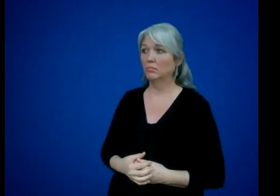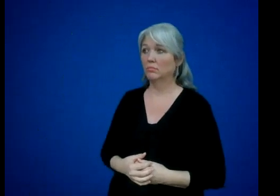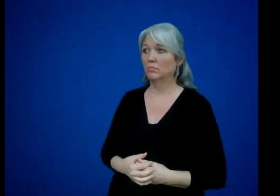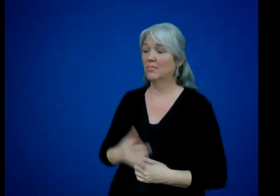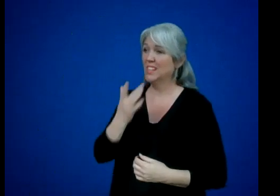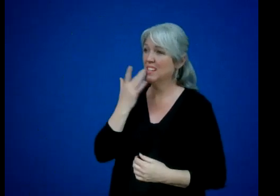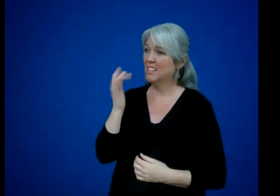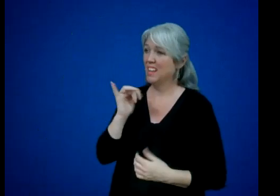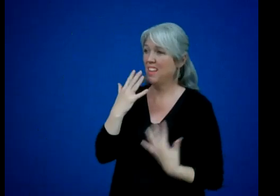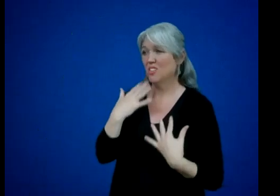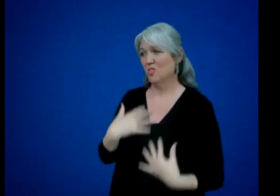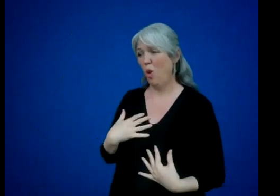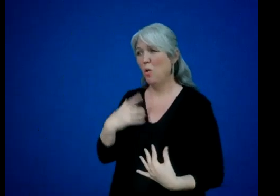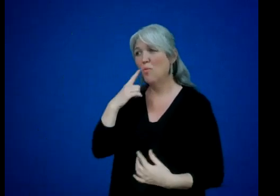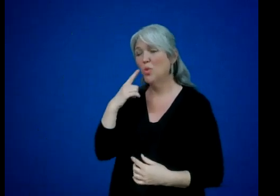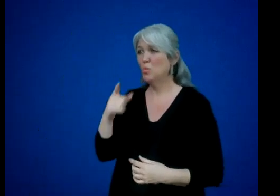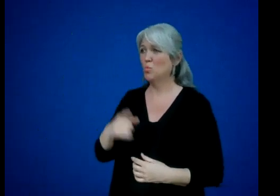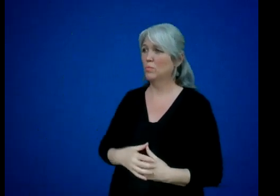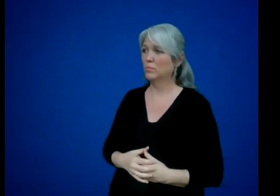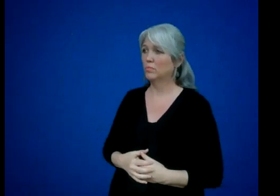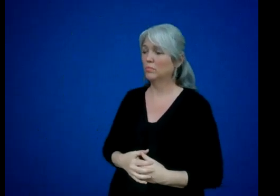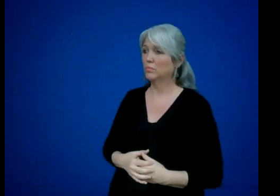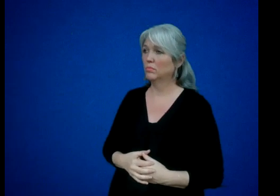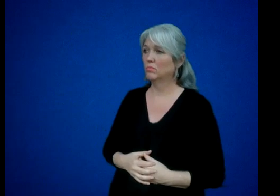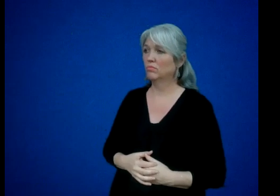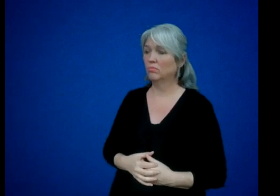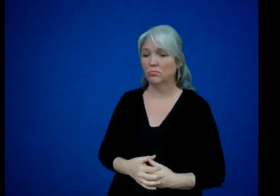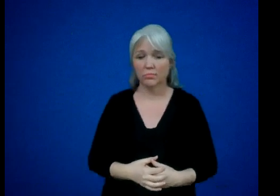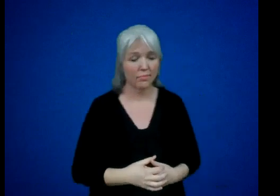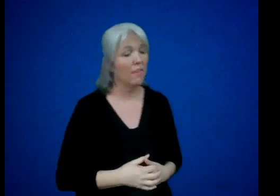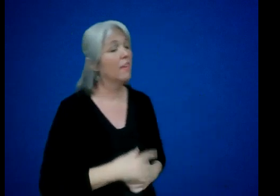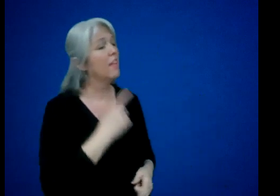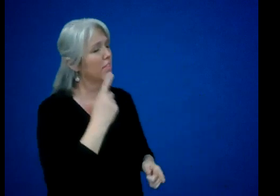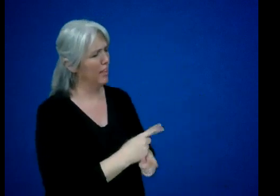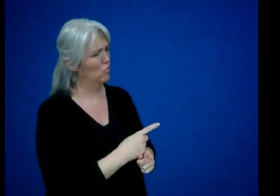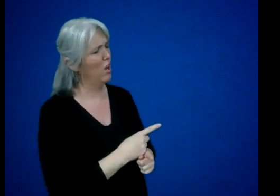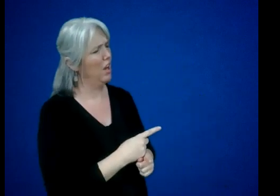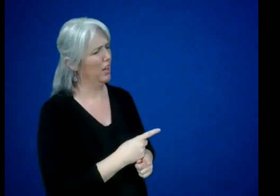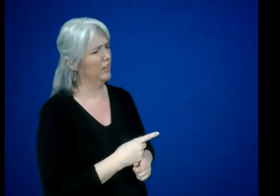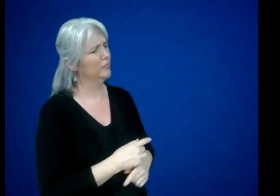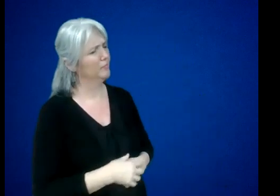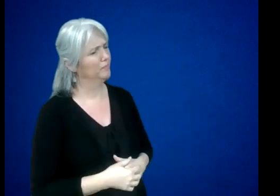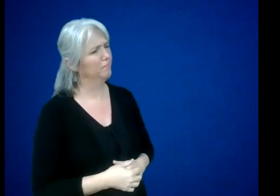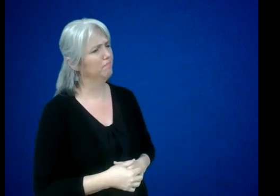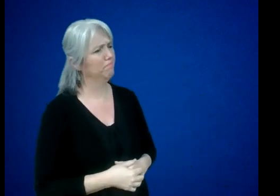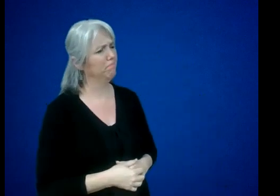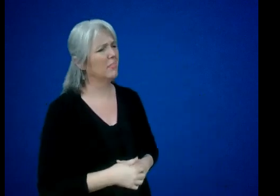taste like sorrow to you?" "That's right," she said. "It